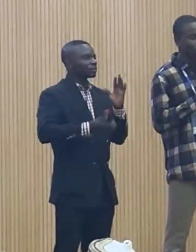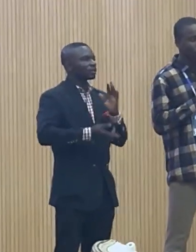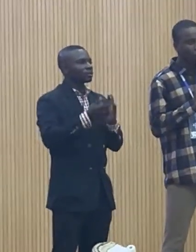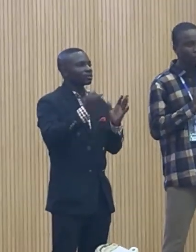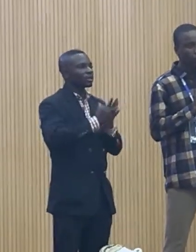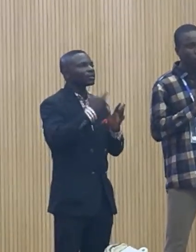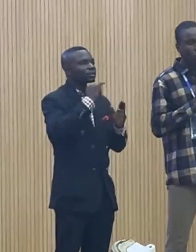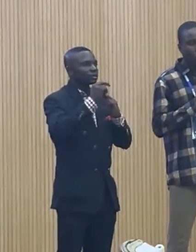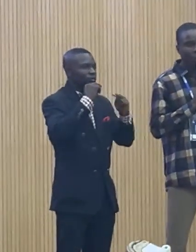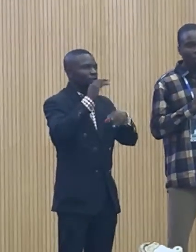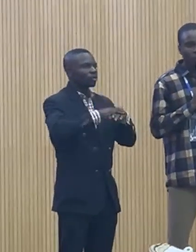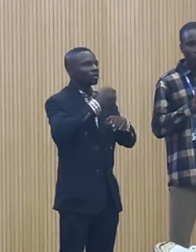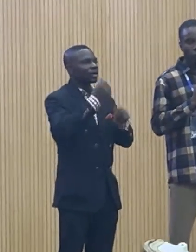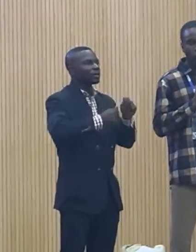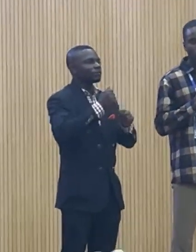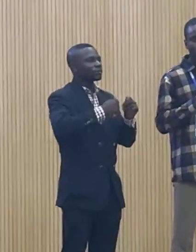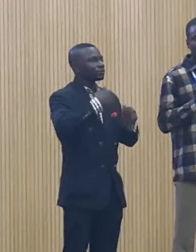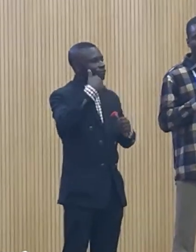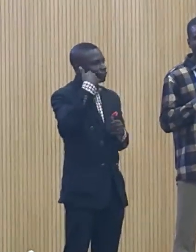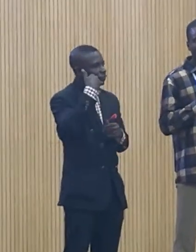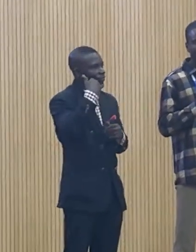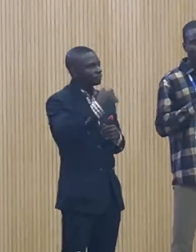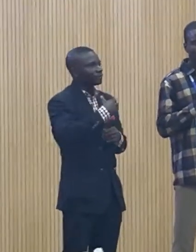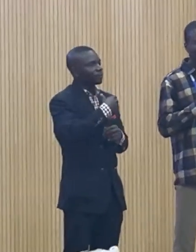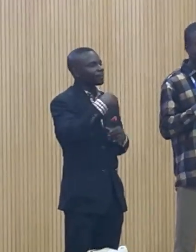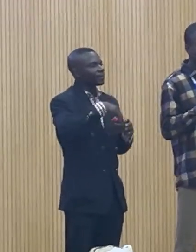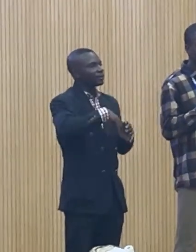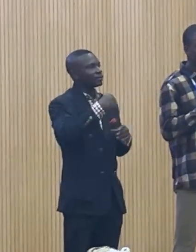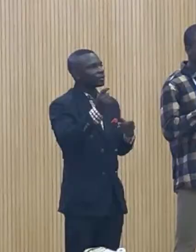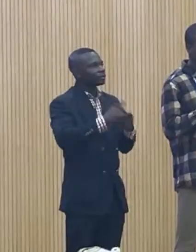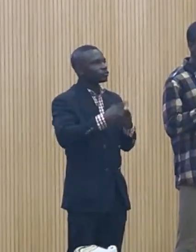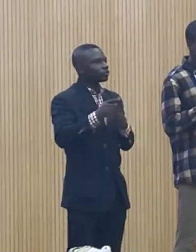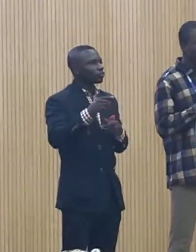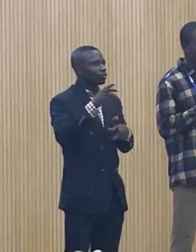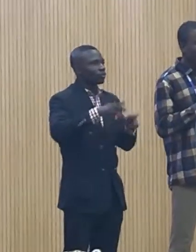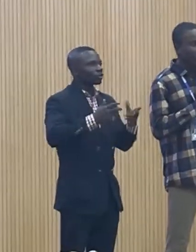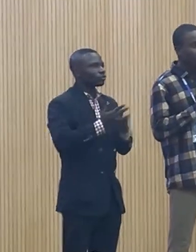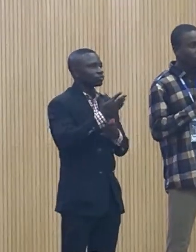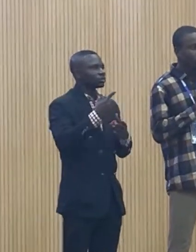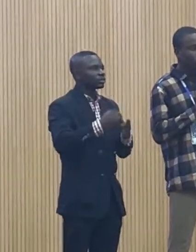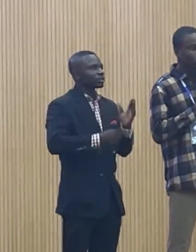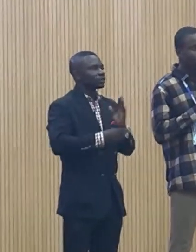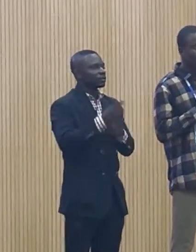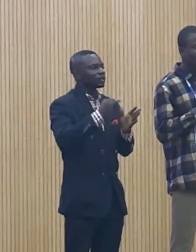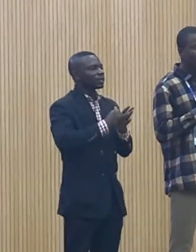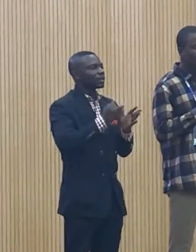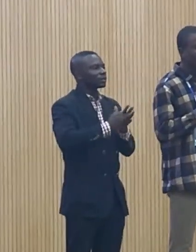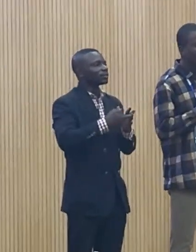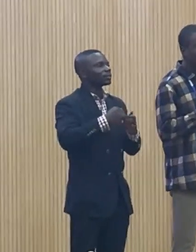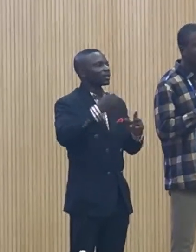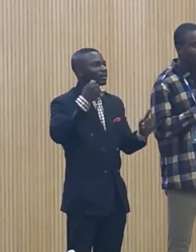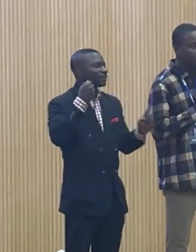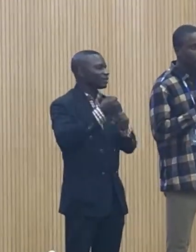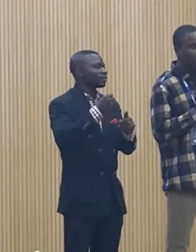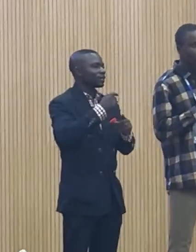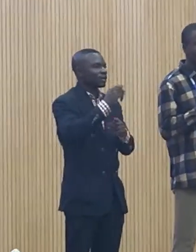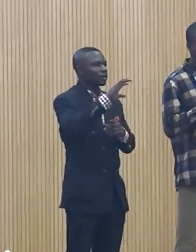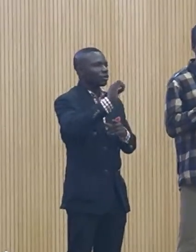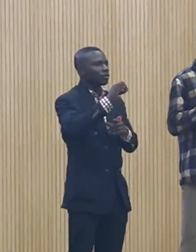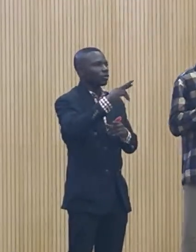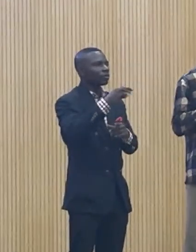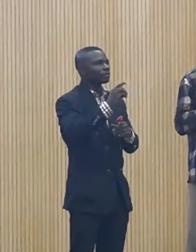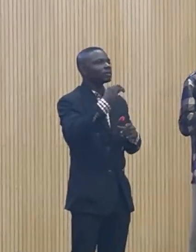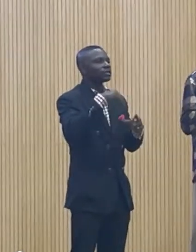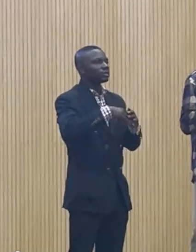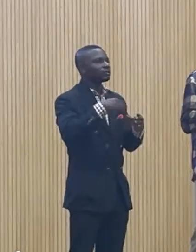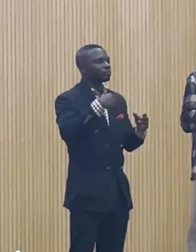that's installed on every mobile phone in order to navigate through the device. Now, that struck a major chord in me, and